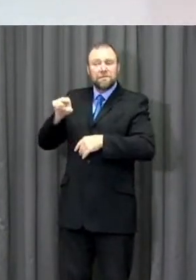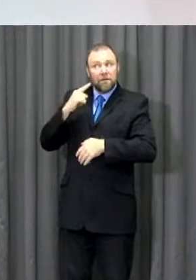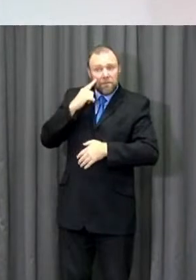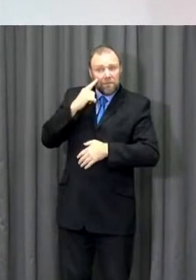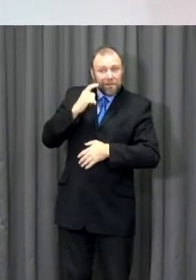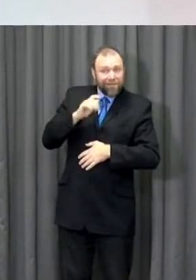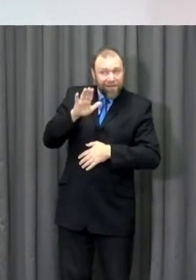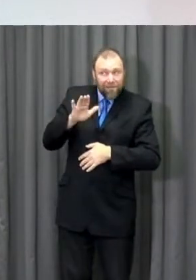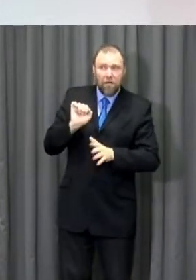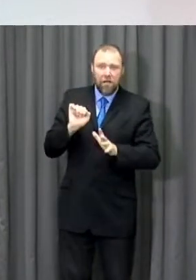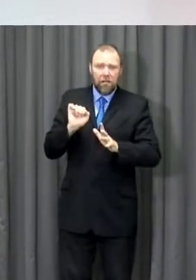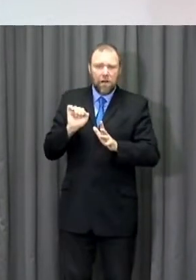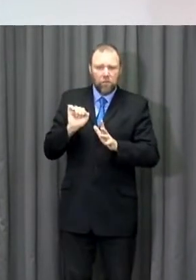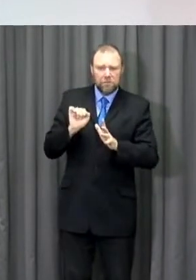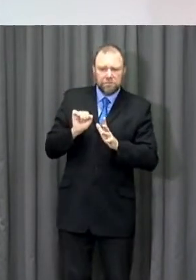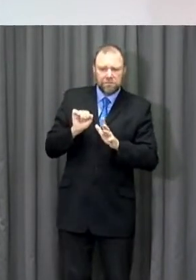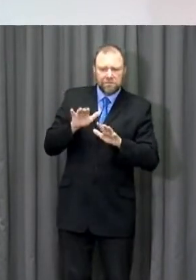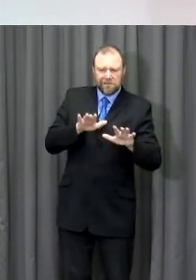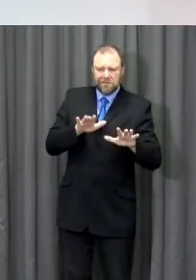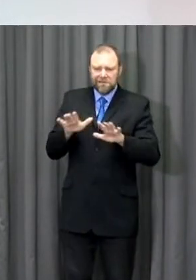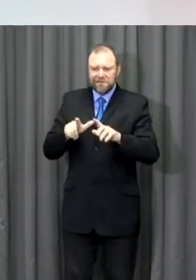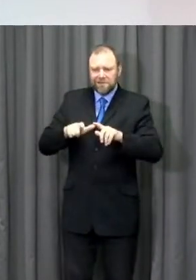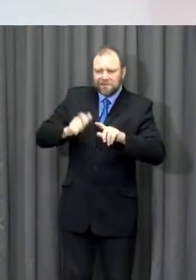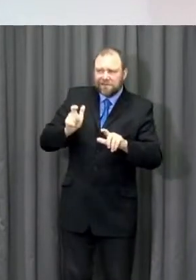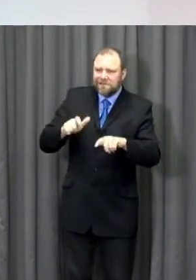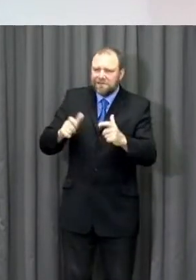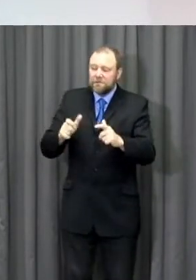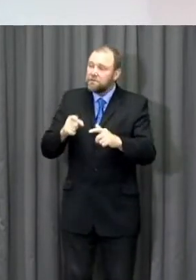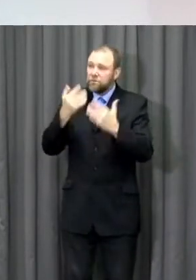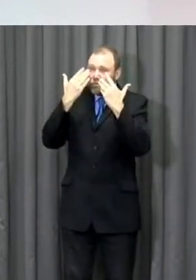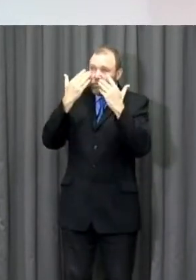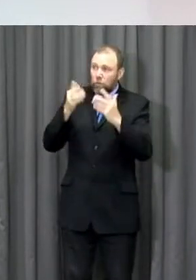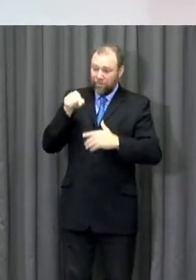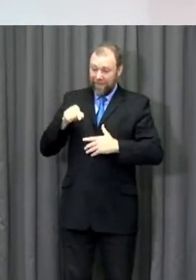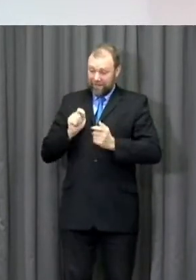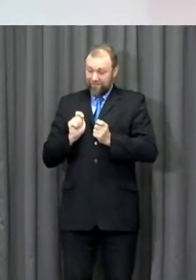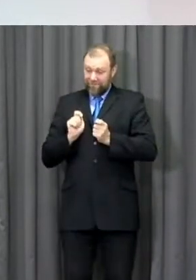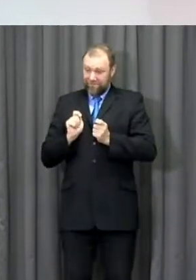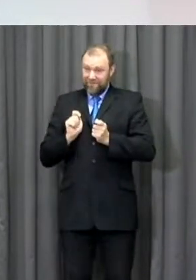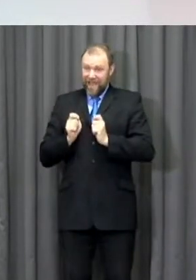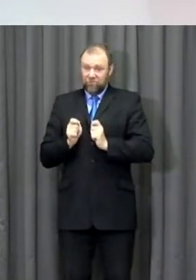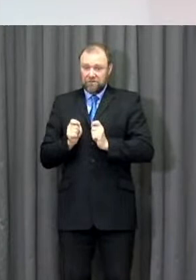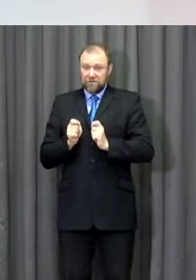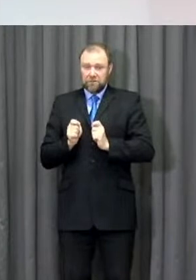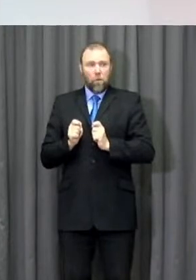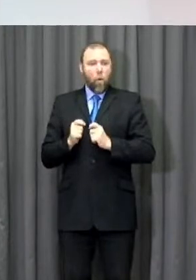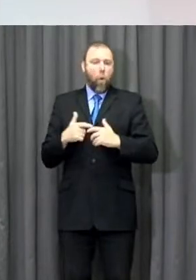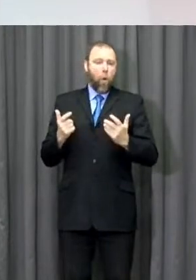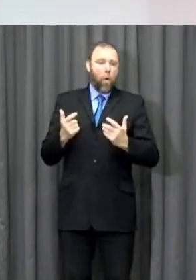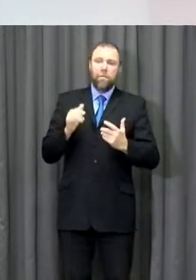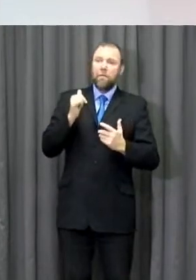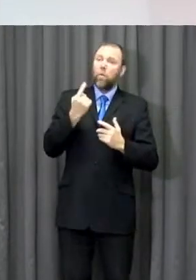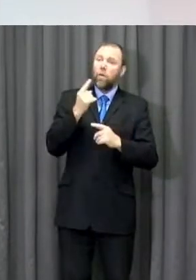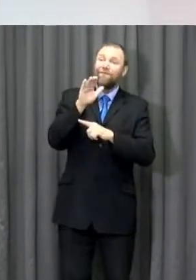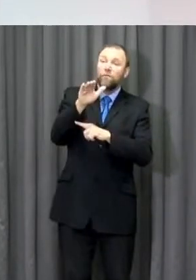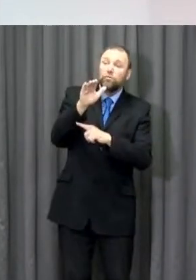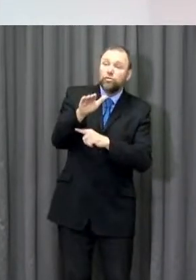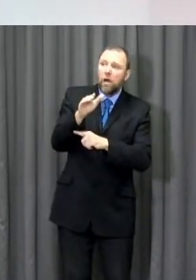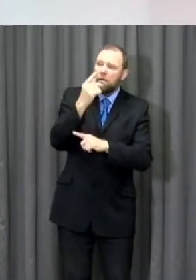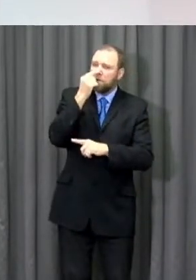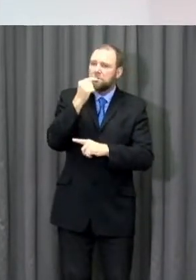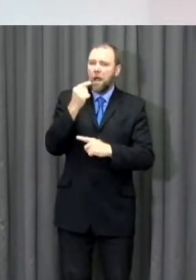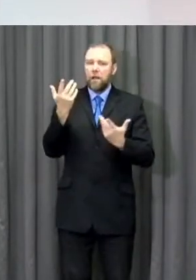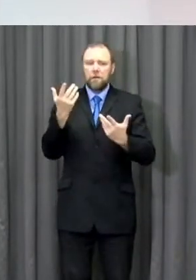easing restrictions, because you simply don't know whether a variant that's here or that may arrive is going to be resistant